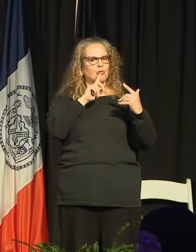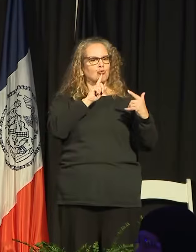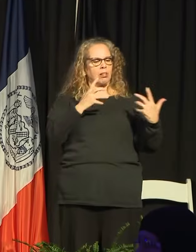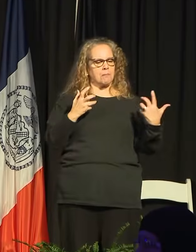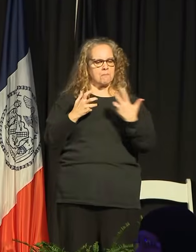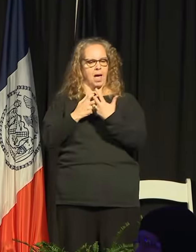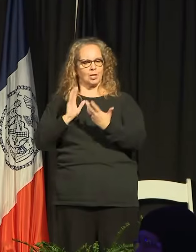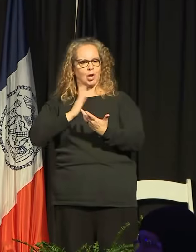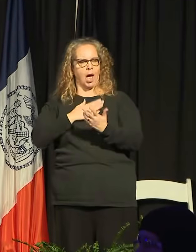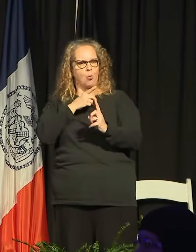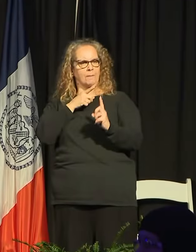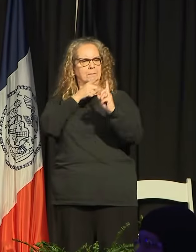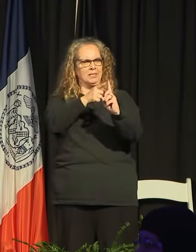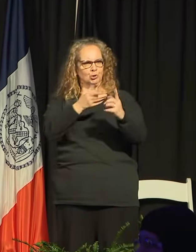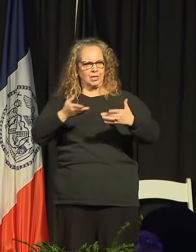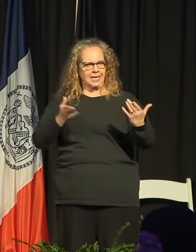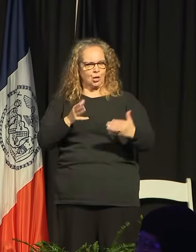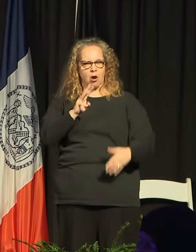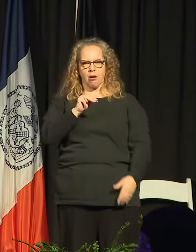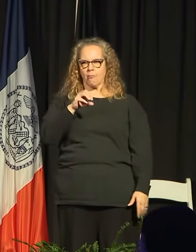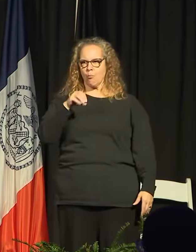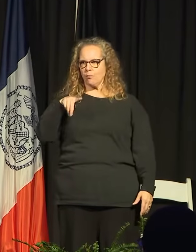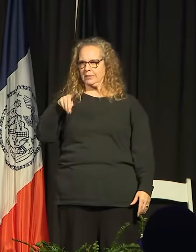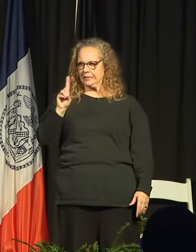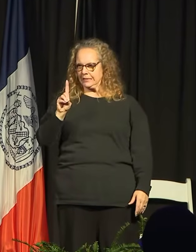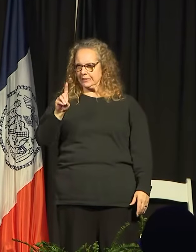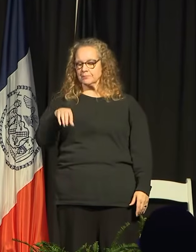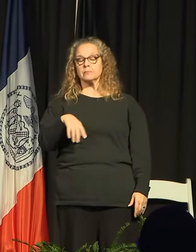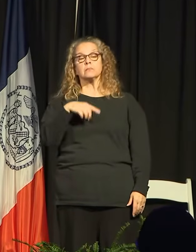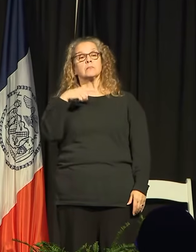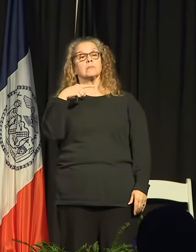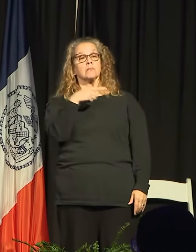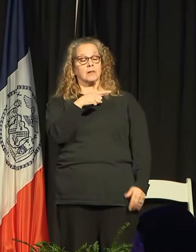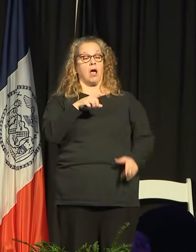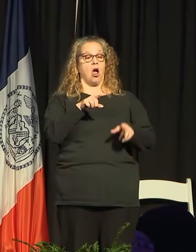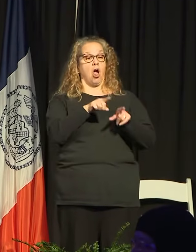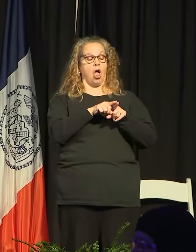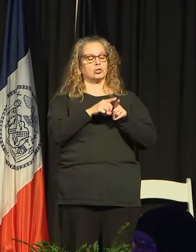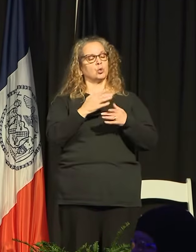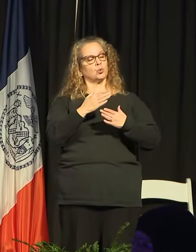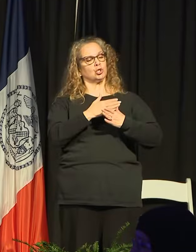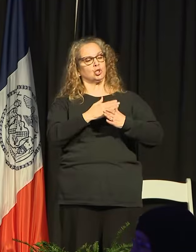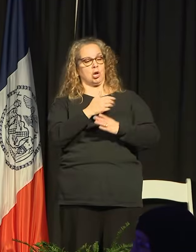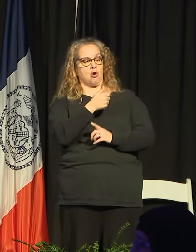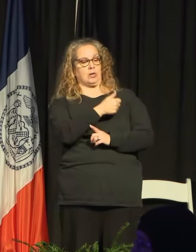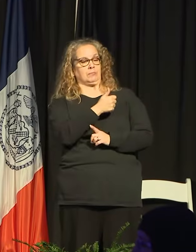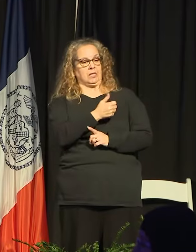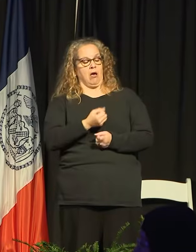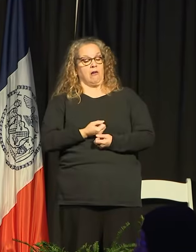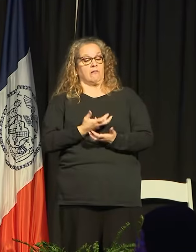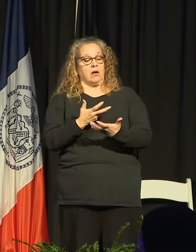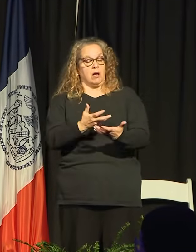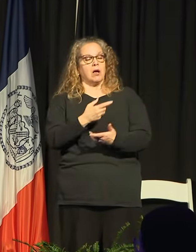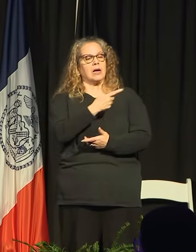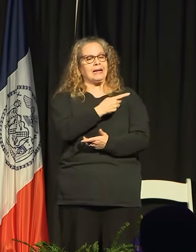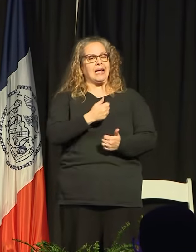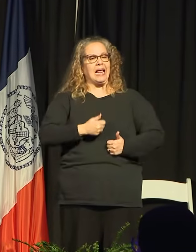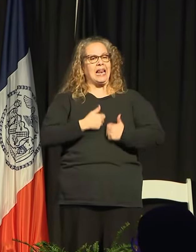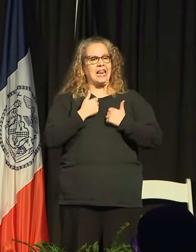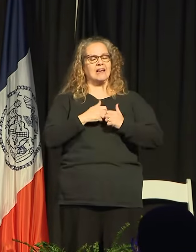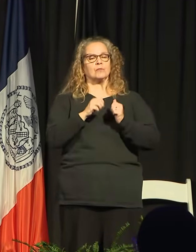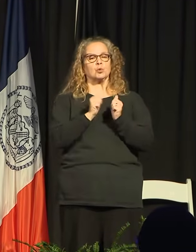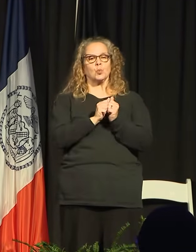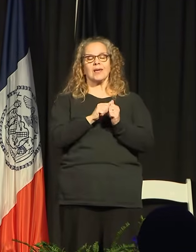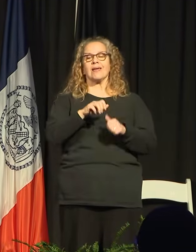for People with Disabilities. Z. Sean has also shared openly that he lives with